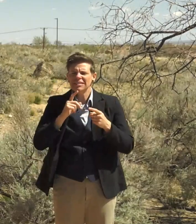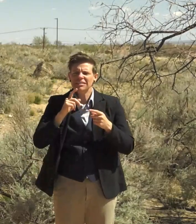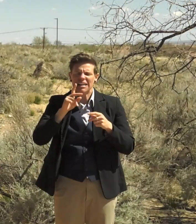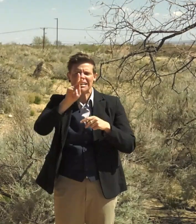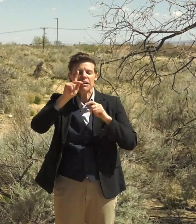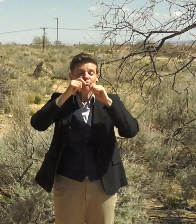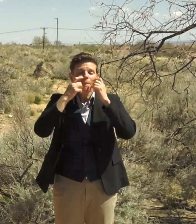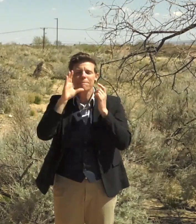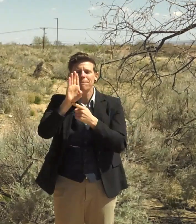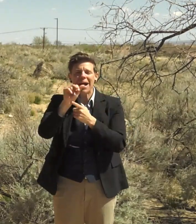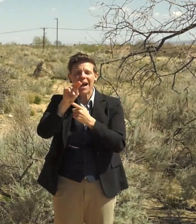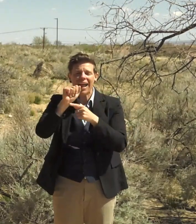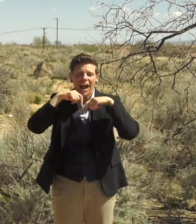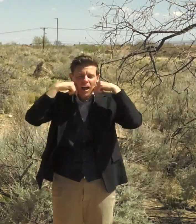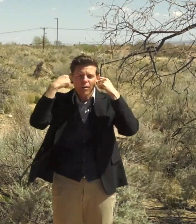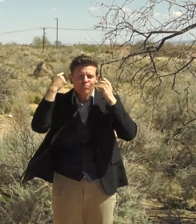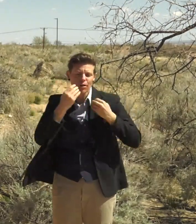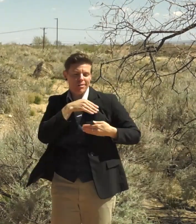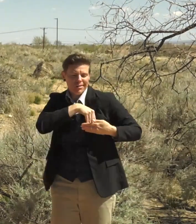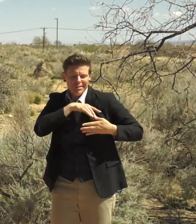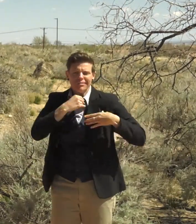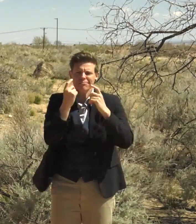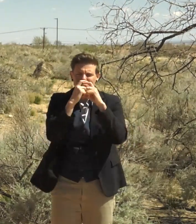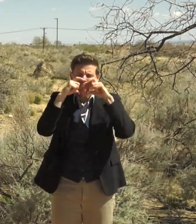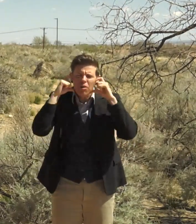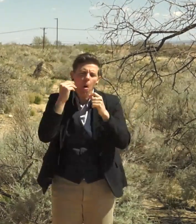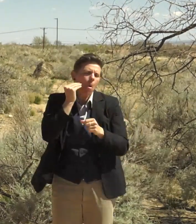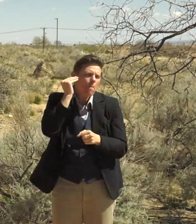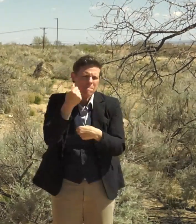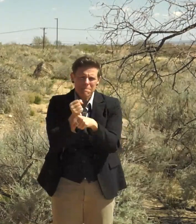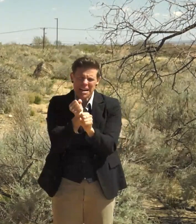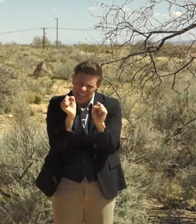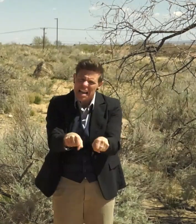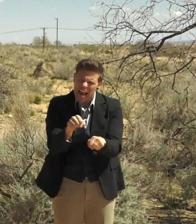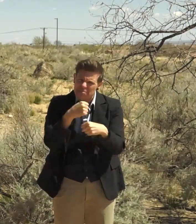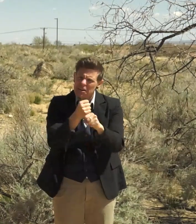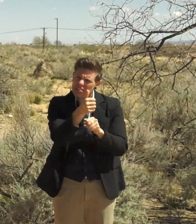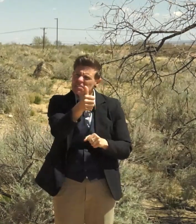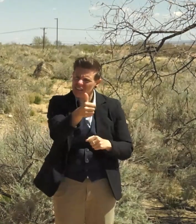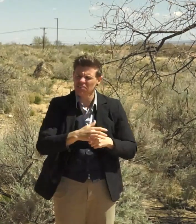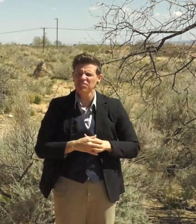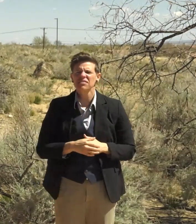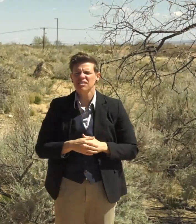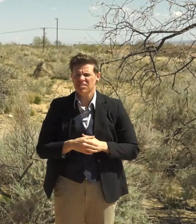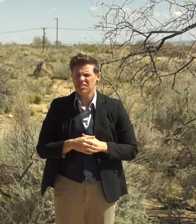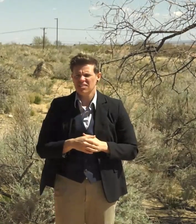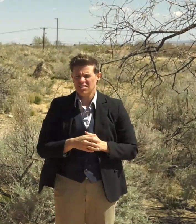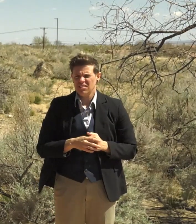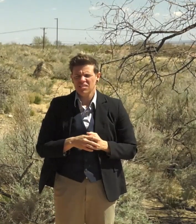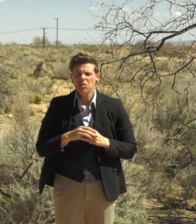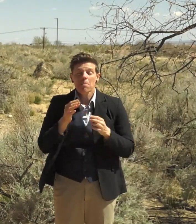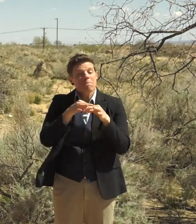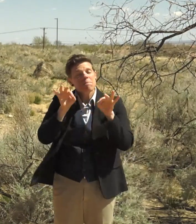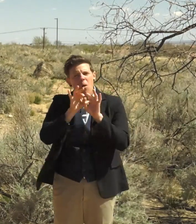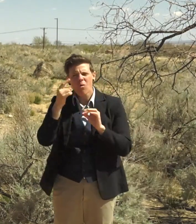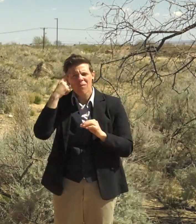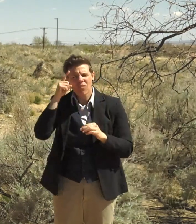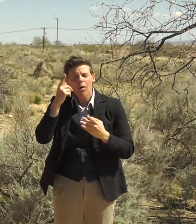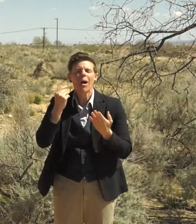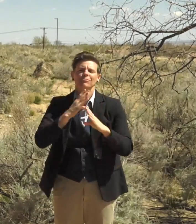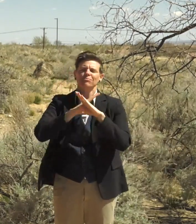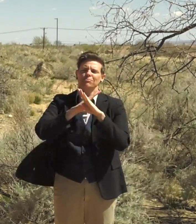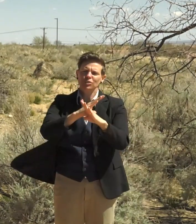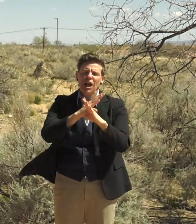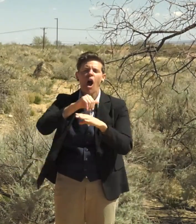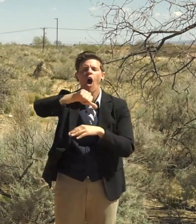others. So we just want to sort of explain that and know what it is and what it's not. You're wearing a face covering to protect others from